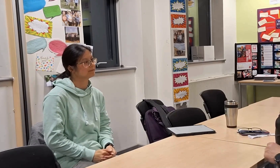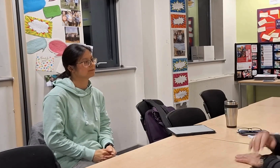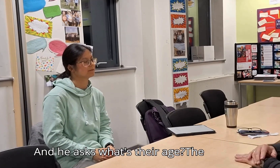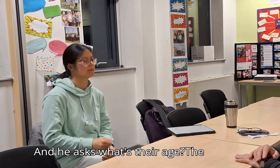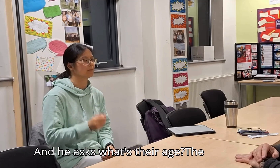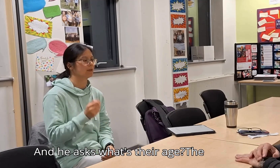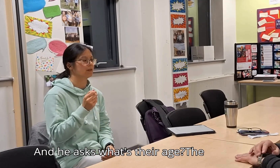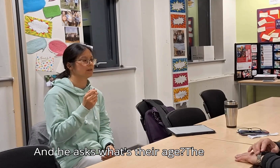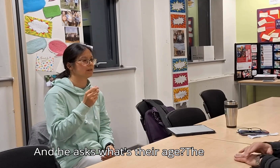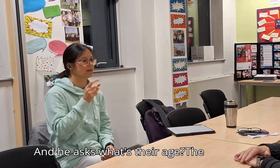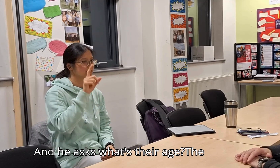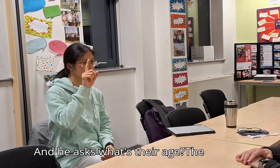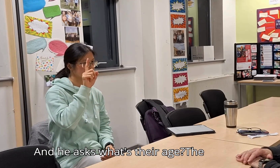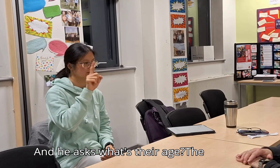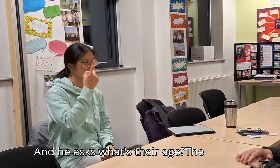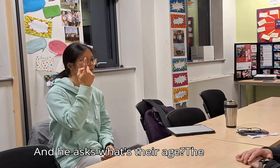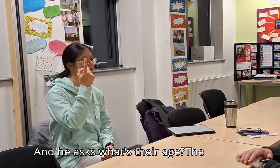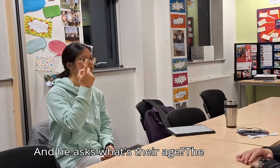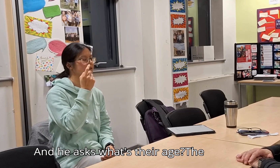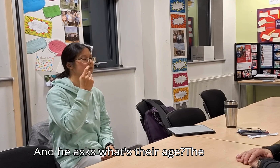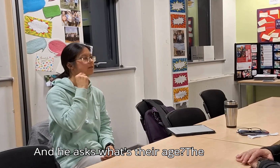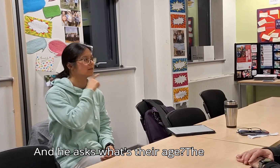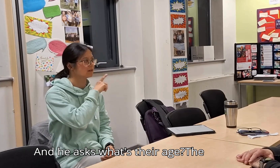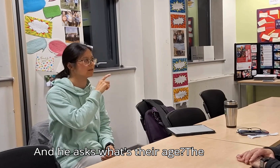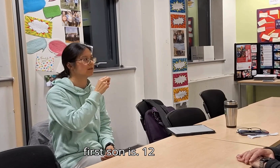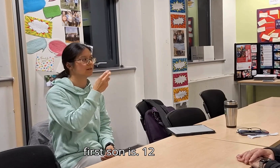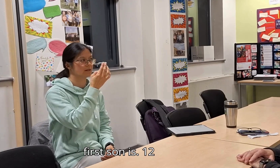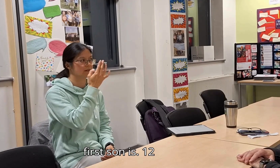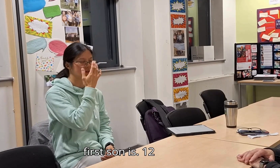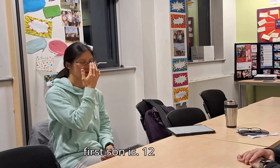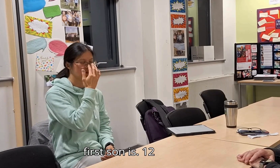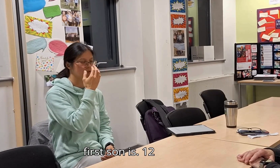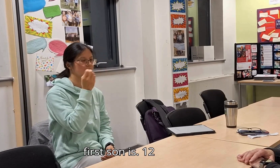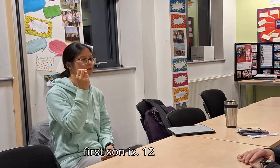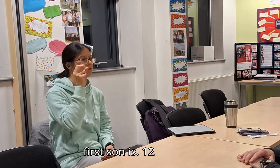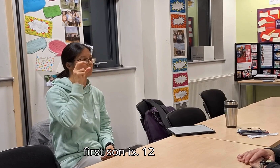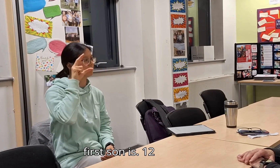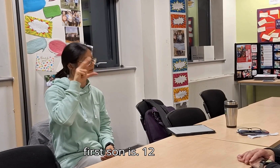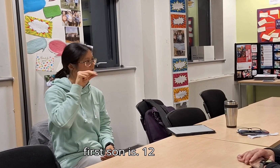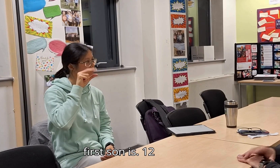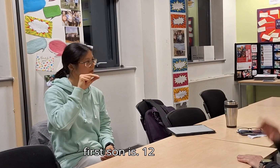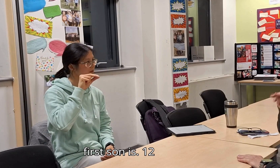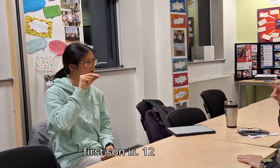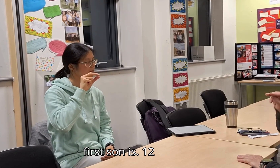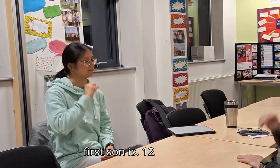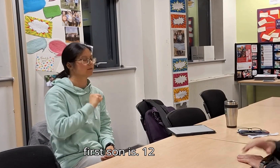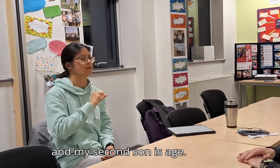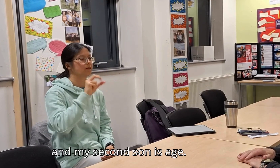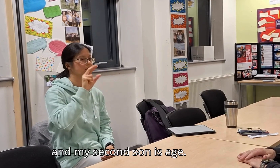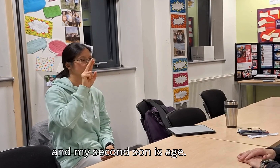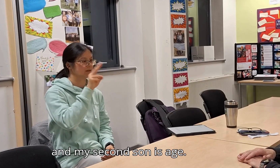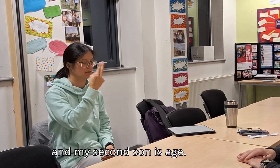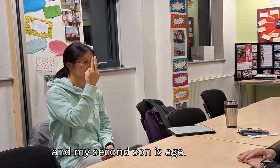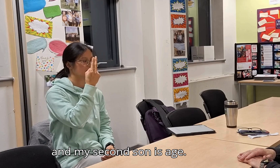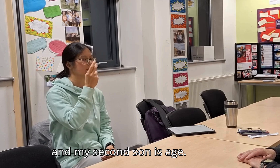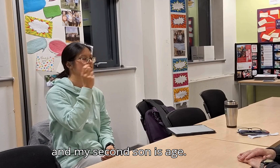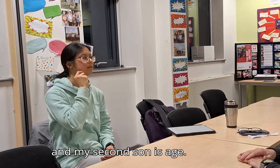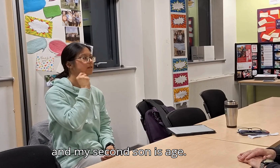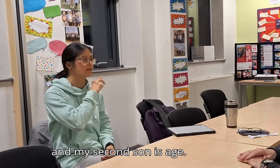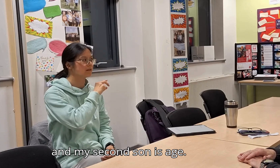And he asks, what's their age? My first son is 12, and my second son,